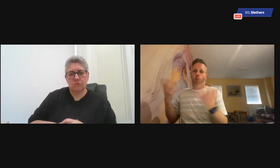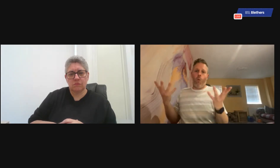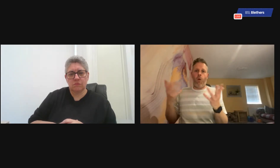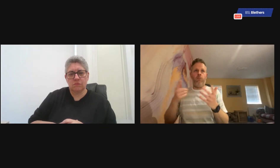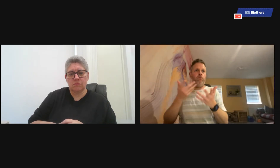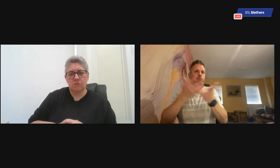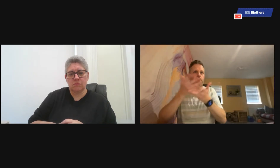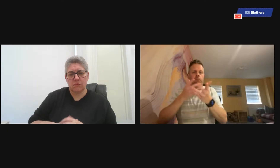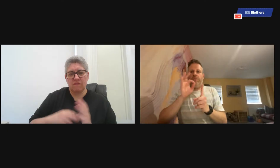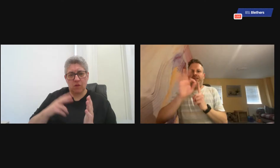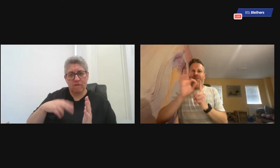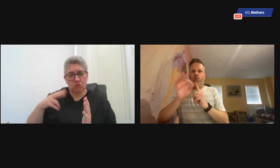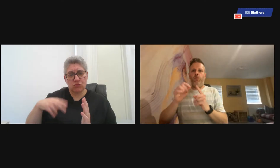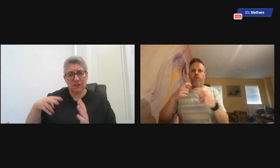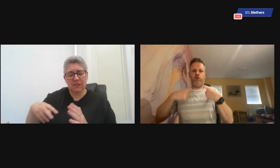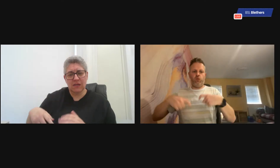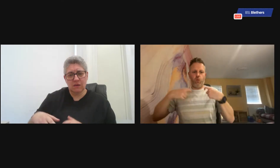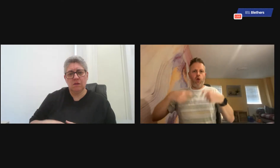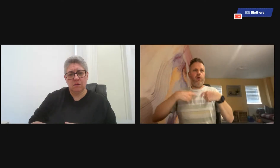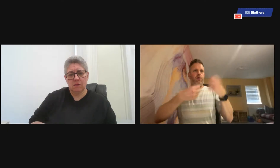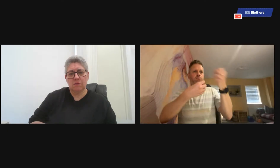engagement, food hygiene,